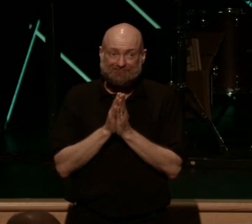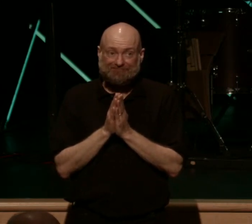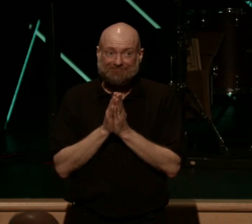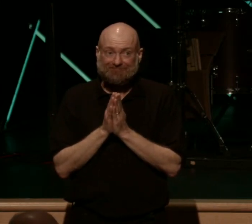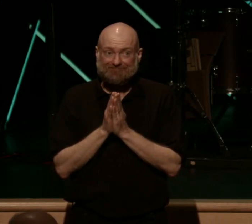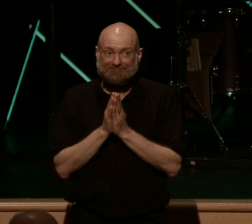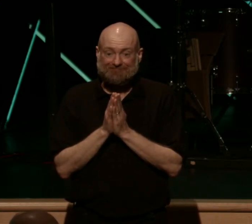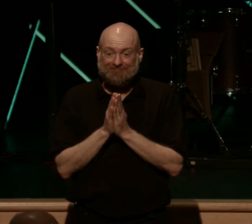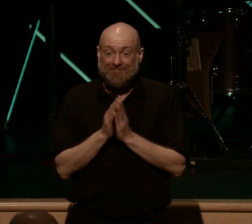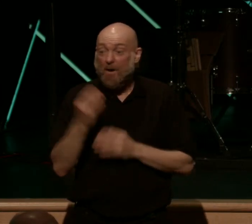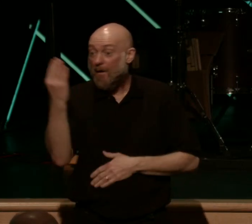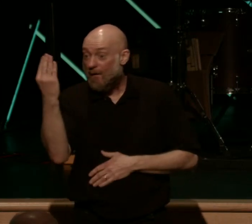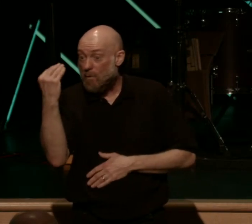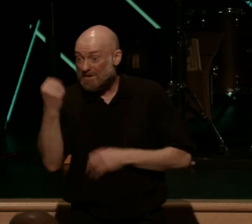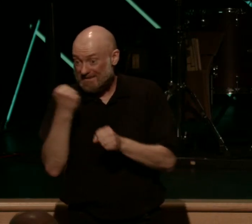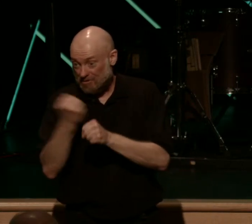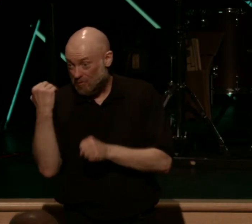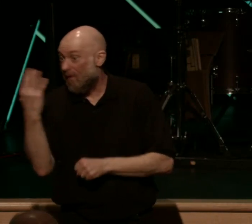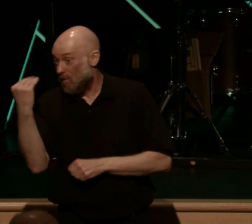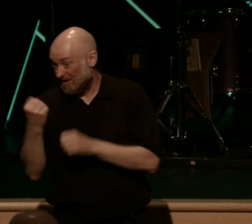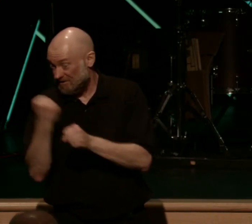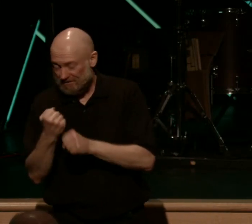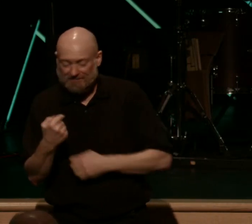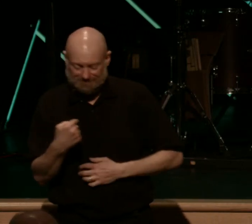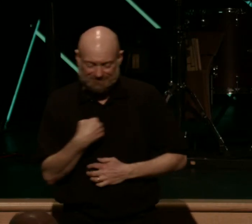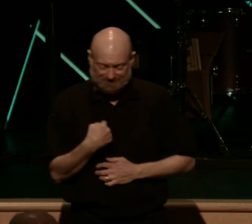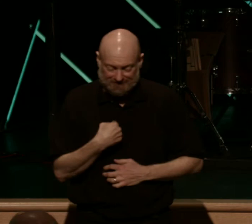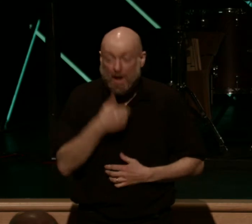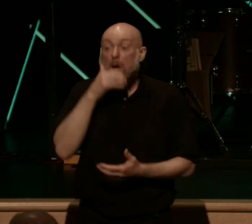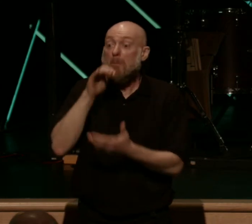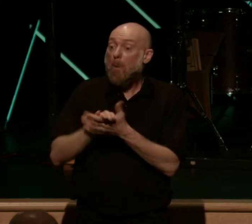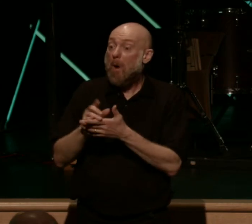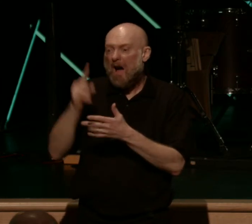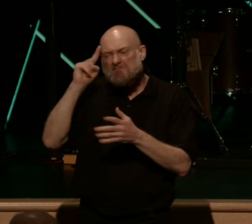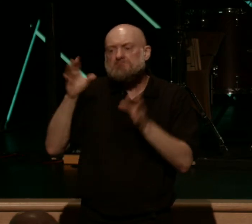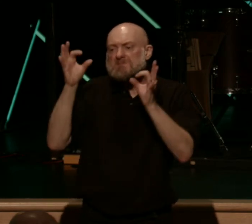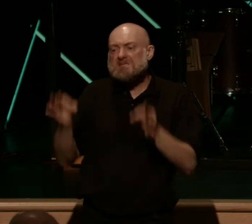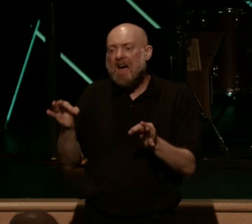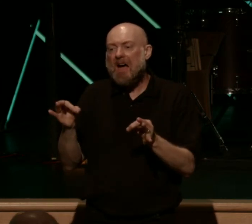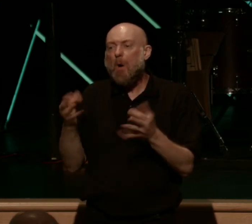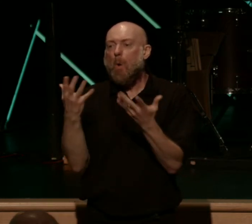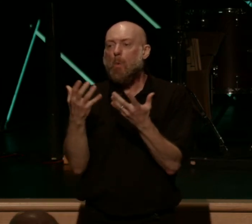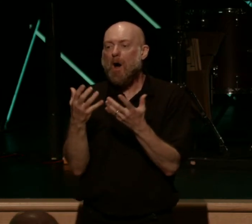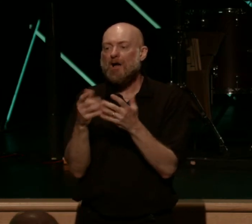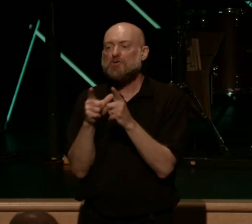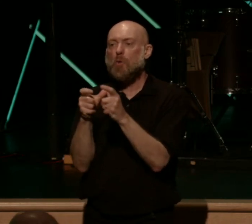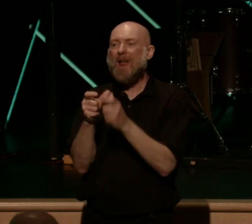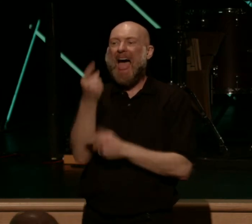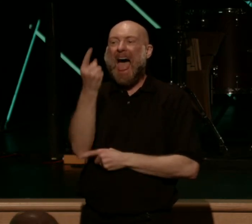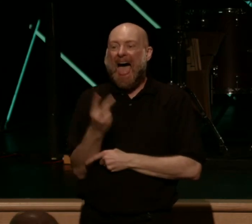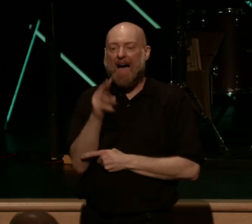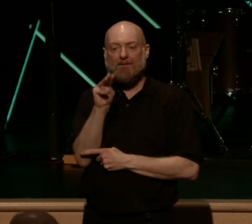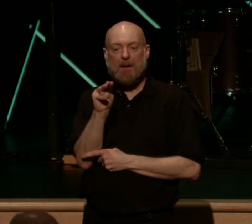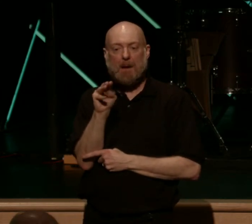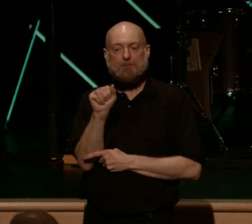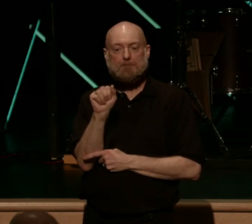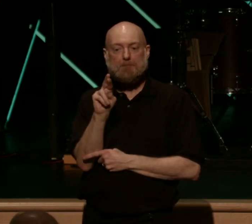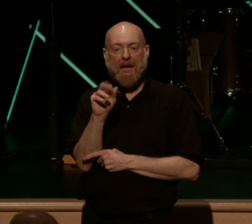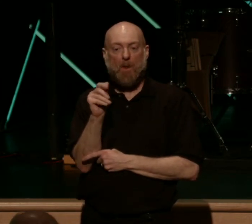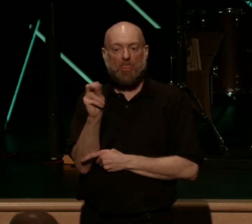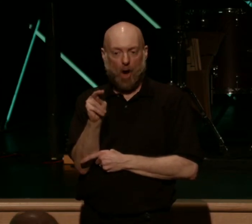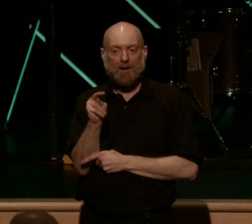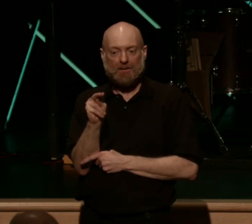two. This was 14 years ago, and my wife decided that she wanted to run her first half marathon.